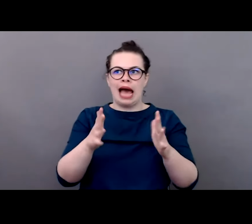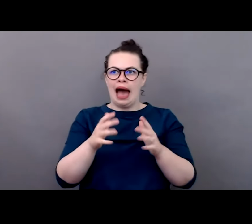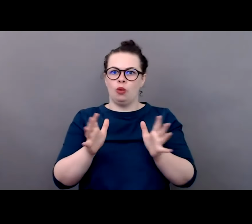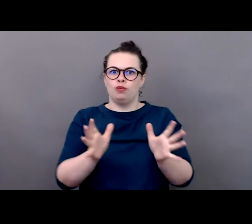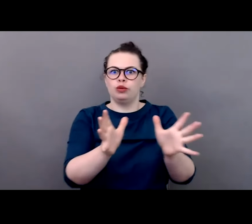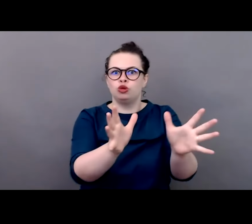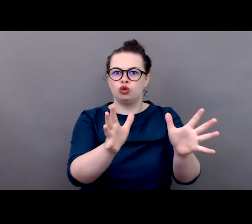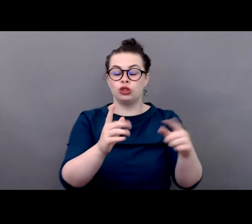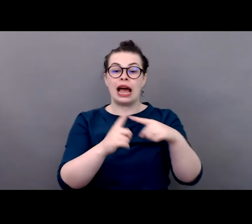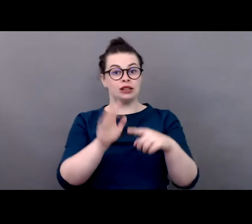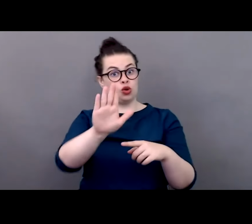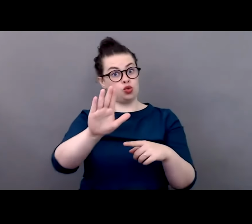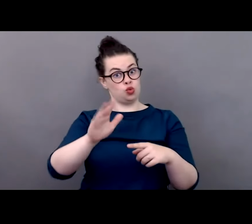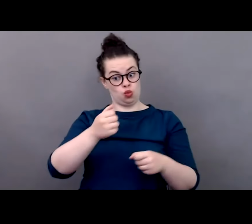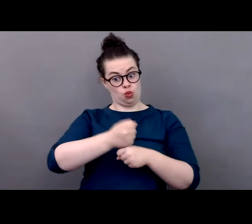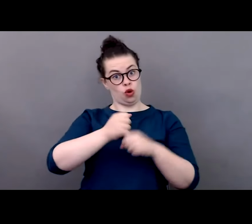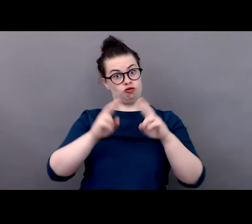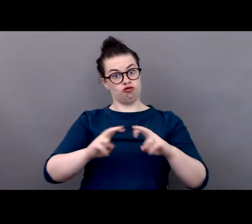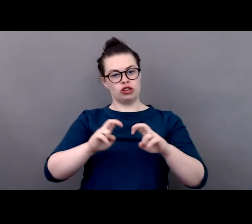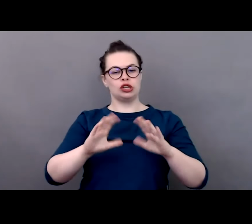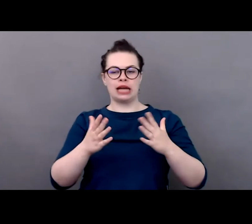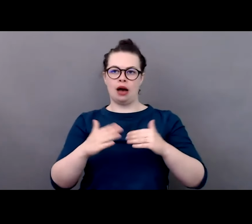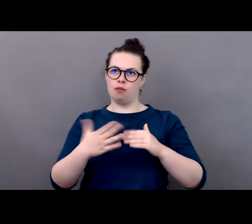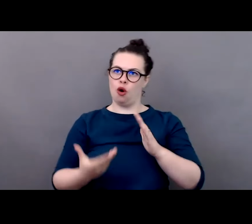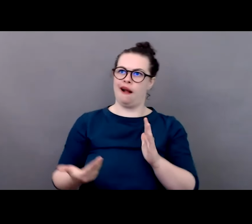as a researcher to this kind of process.